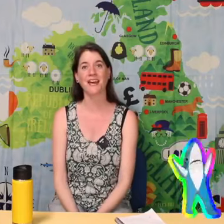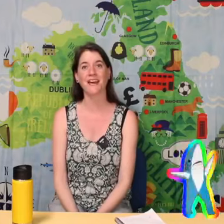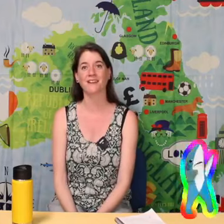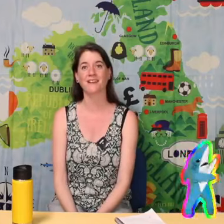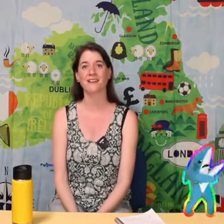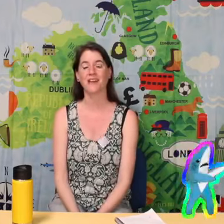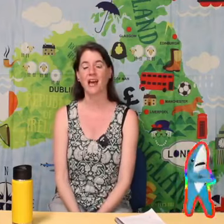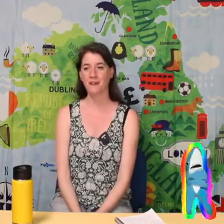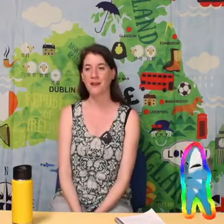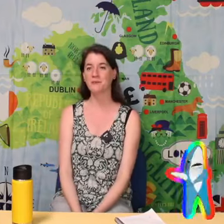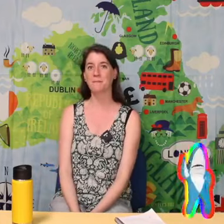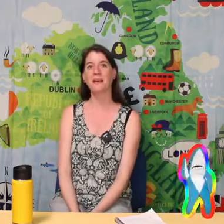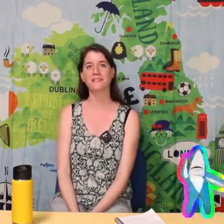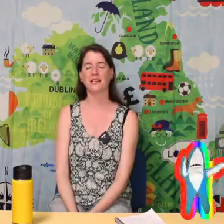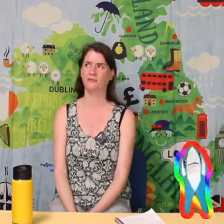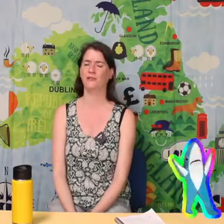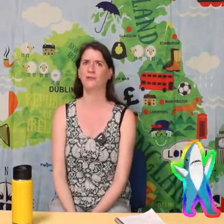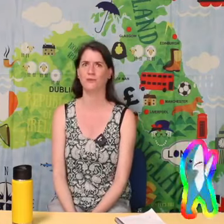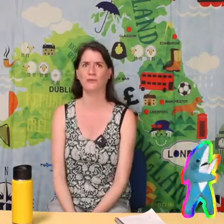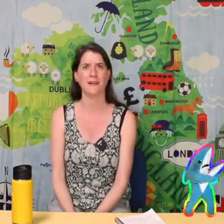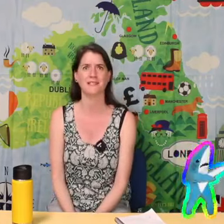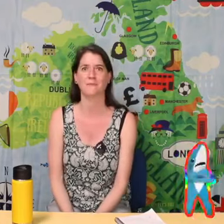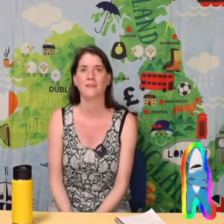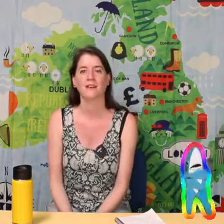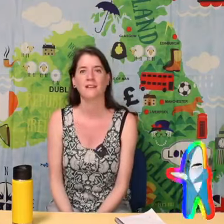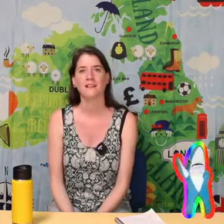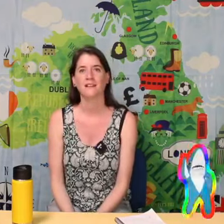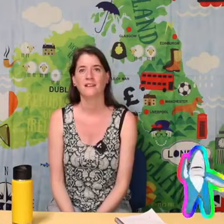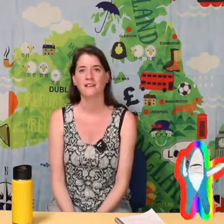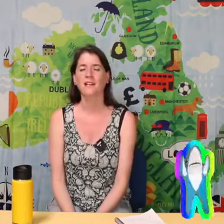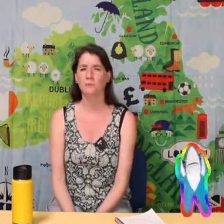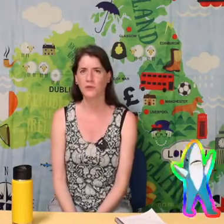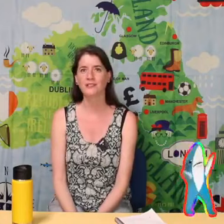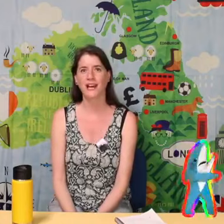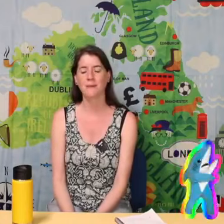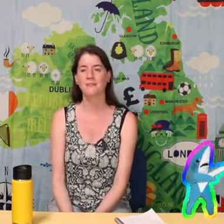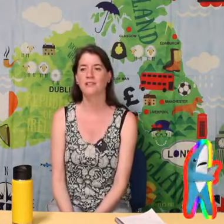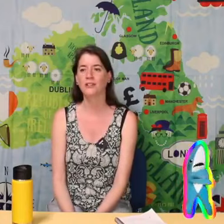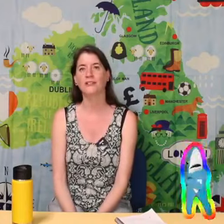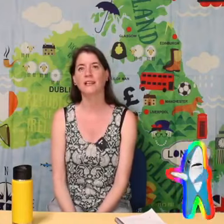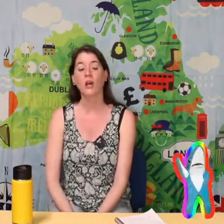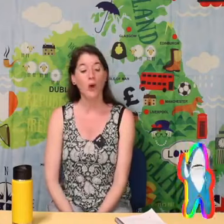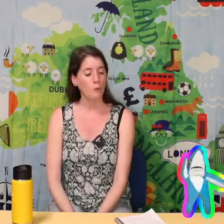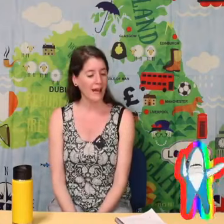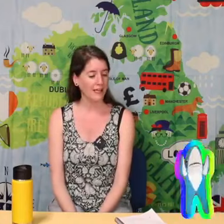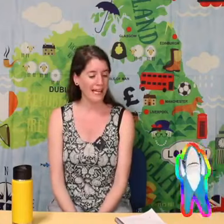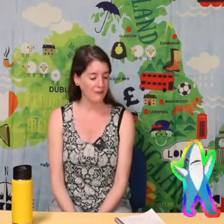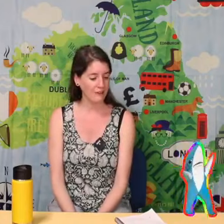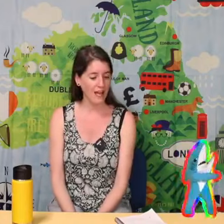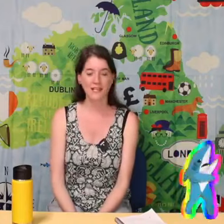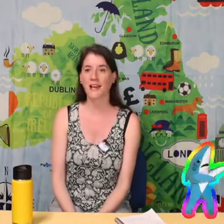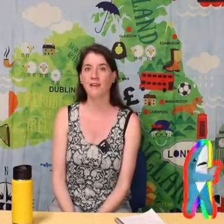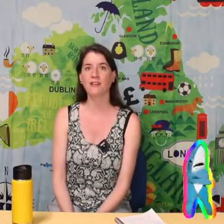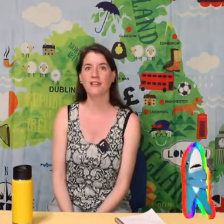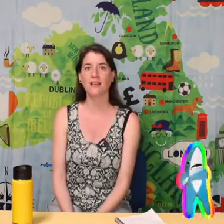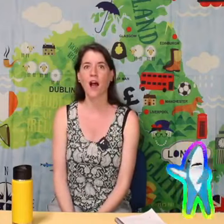Good. Yeah. I bet that was amazing. I would have loved to have met him. Yeah, it'd be an interesting bloke. It would, absolutely. Well, if that is everything, guys,